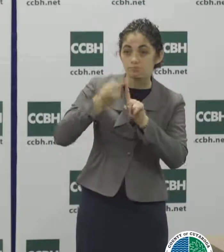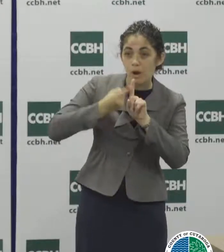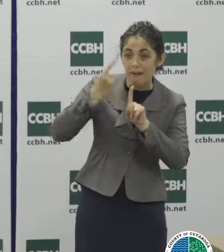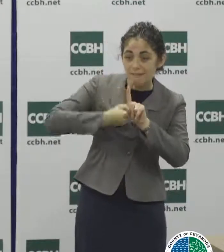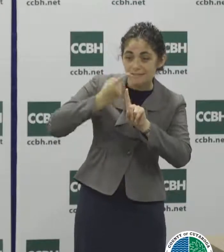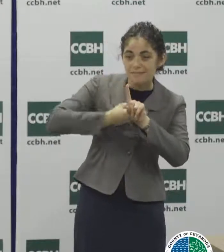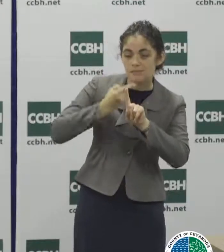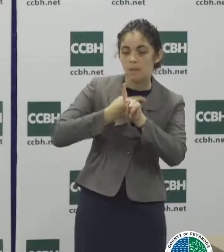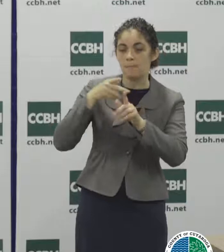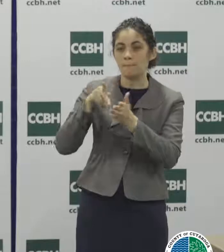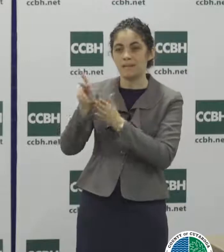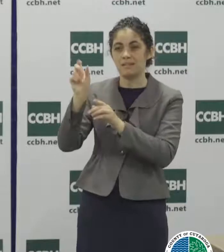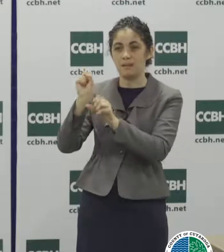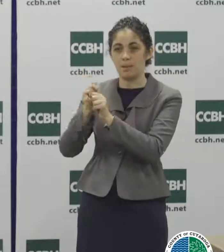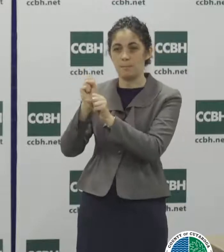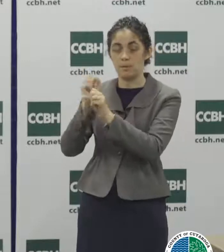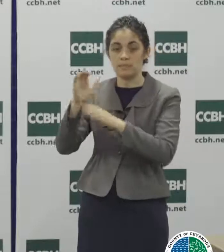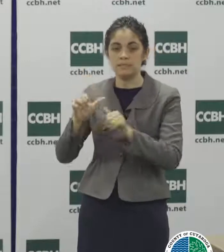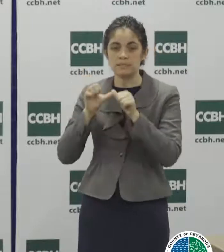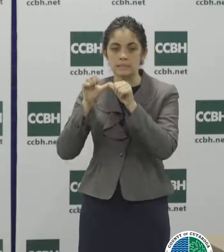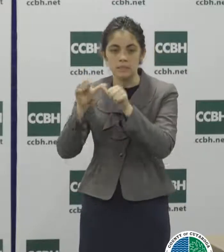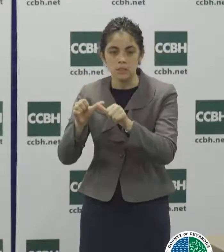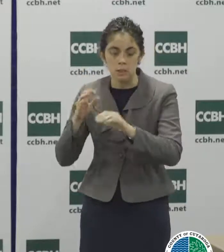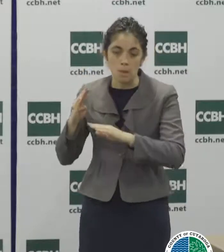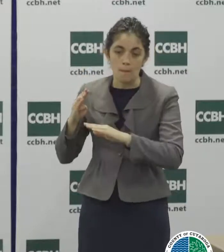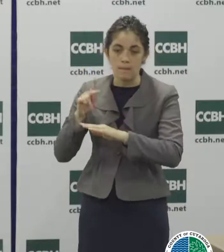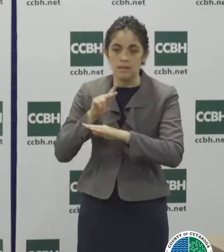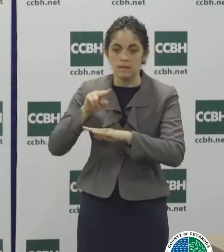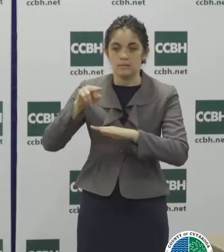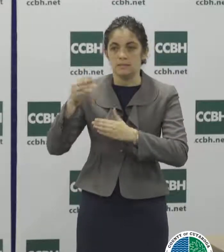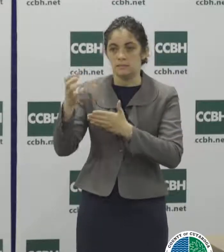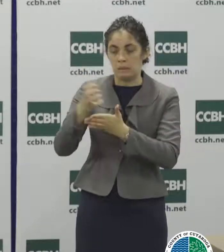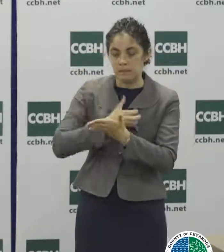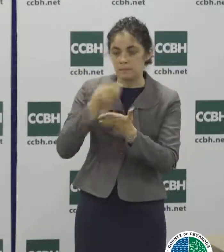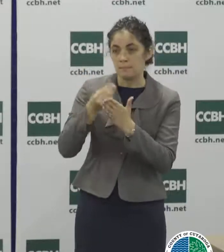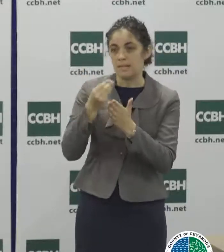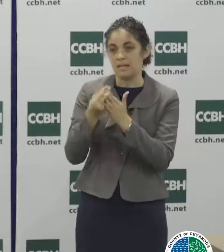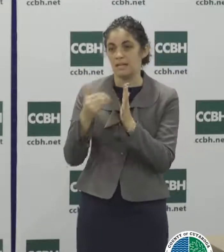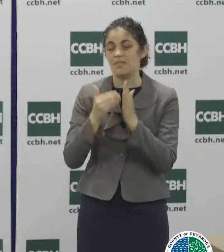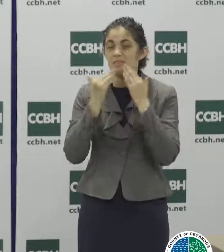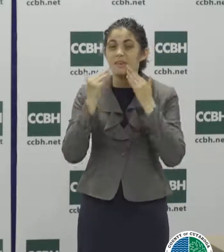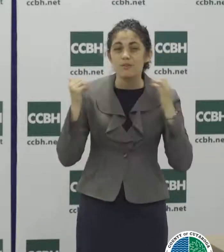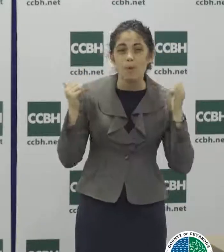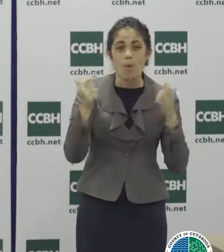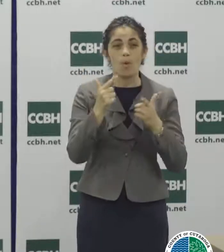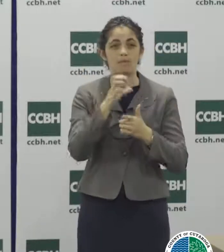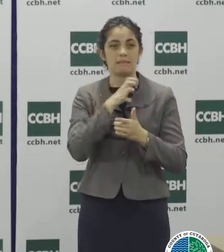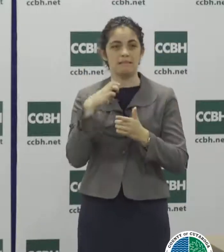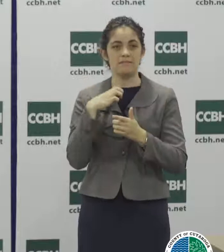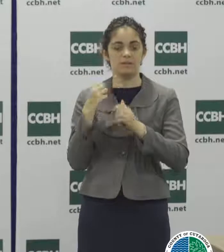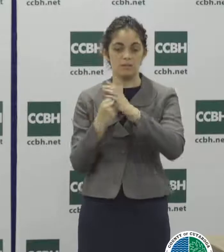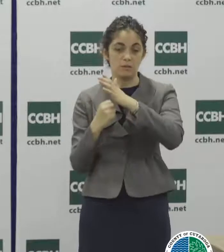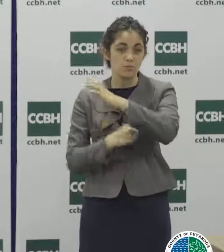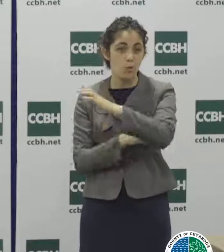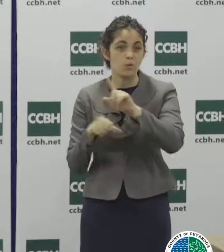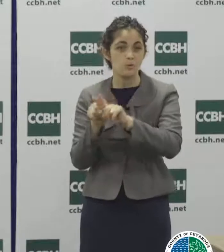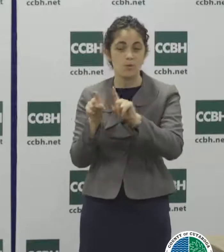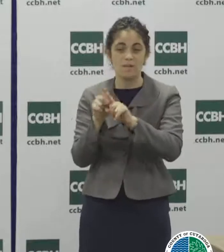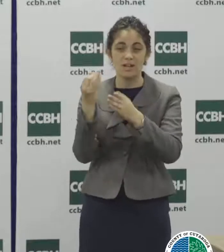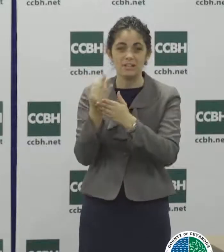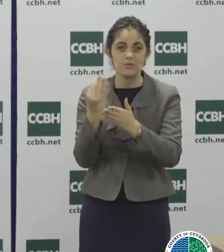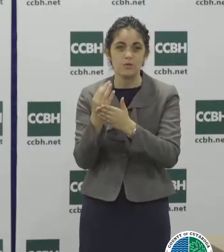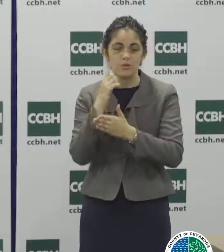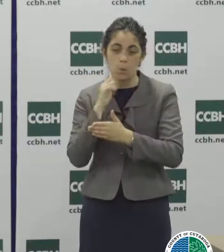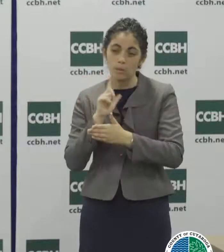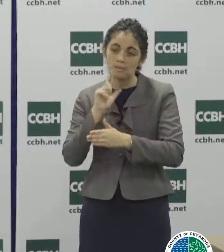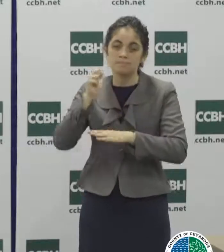pay employees, and just to stay afloat while they get back on their feet. I want to thank the Cleveland Foundation for their important financial support of